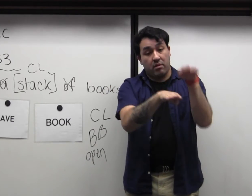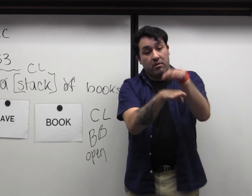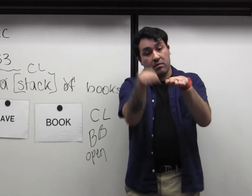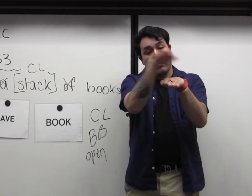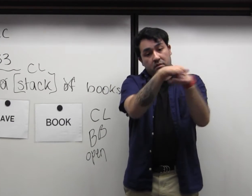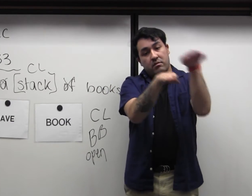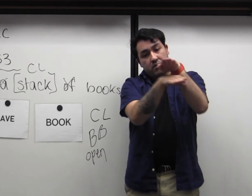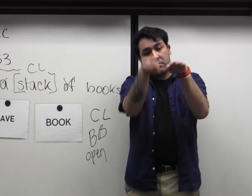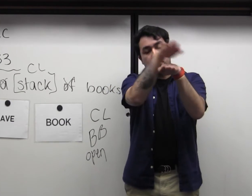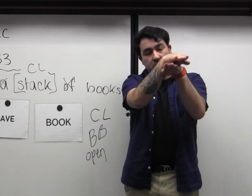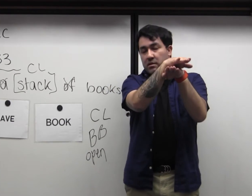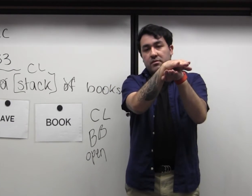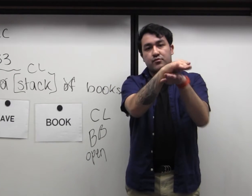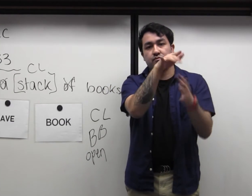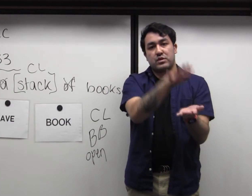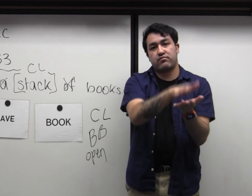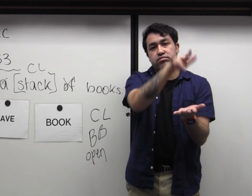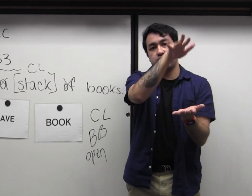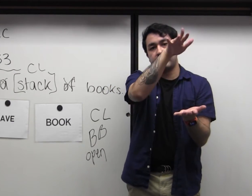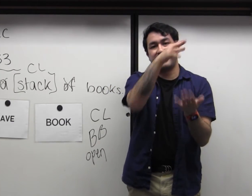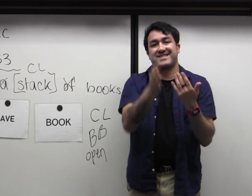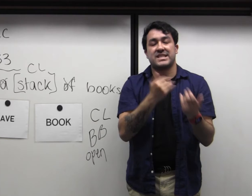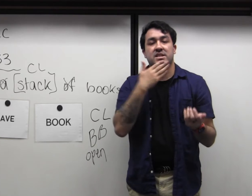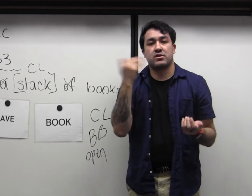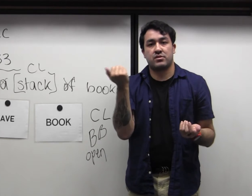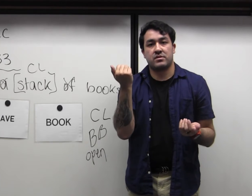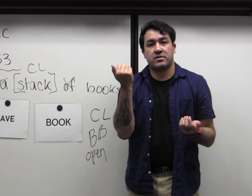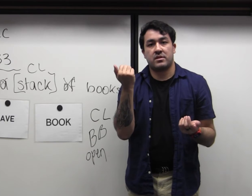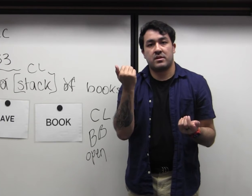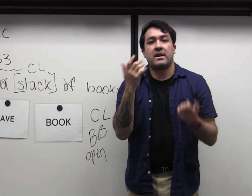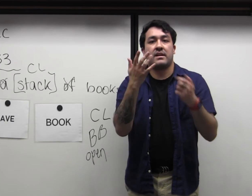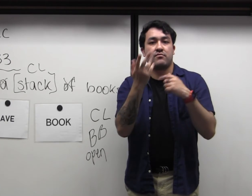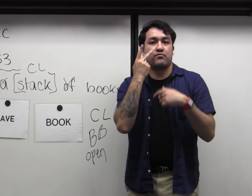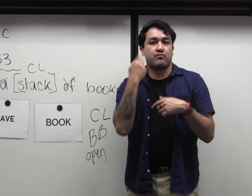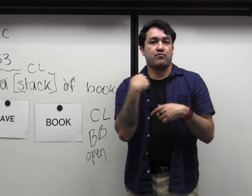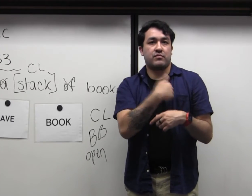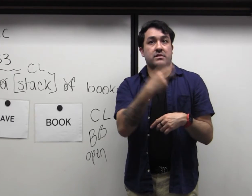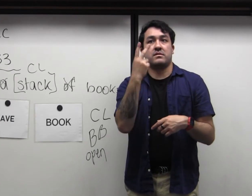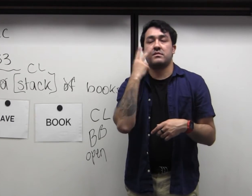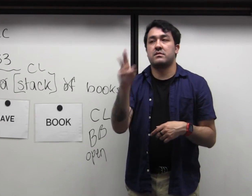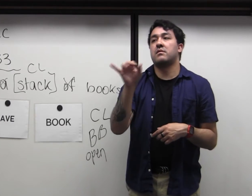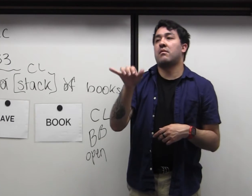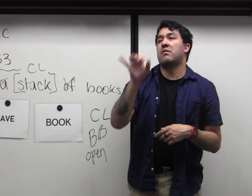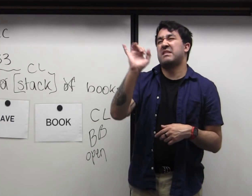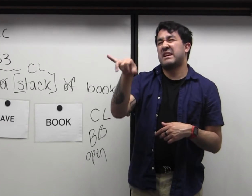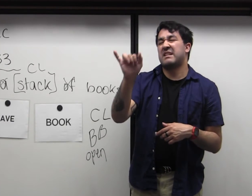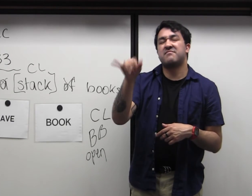a lot of work to do it this way. So it's easier to kind of just go straight up. And again,